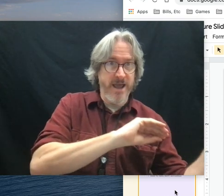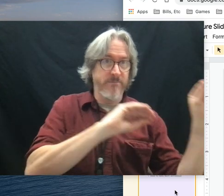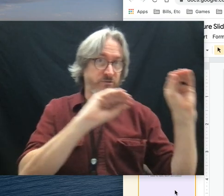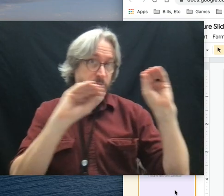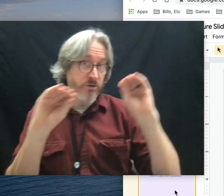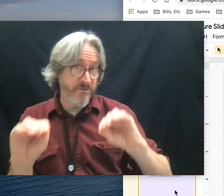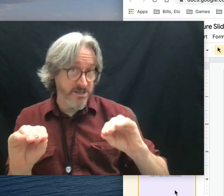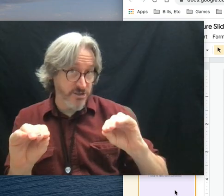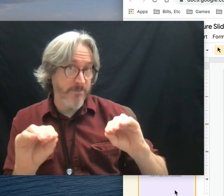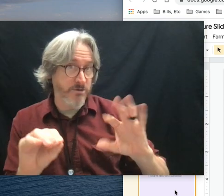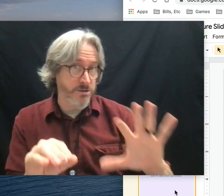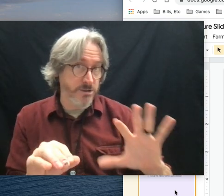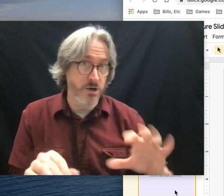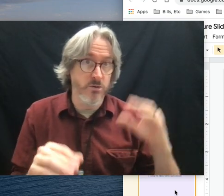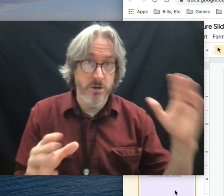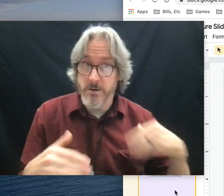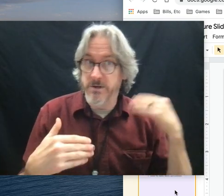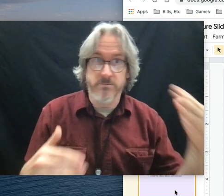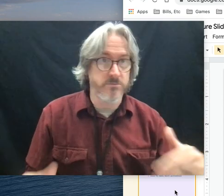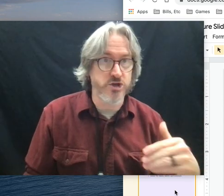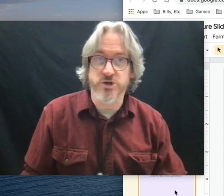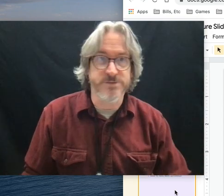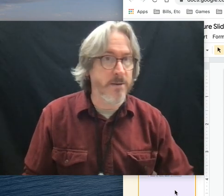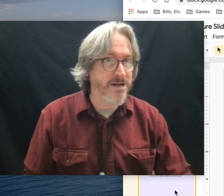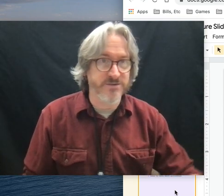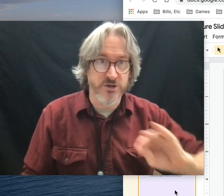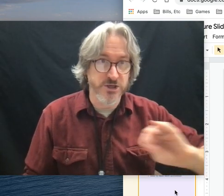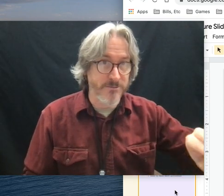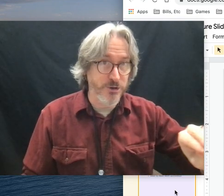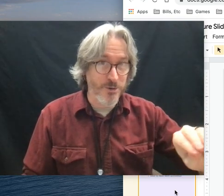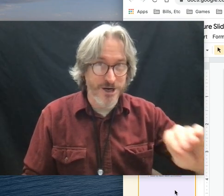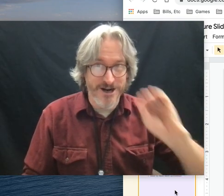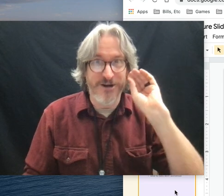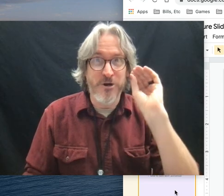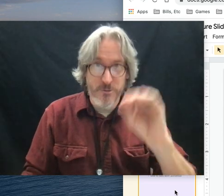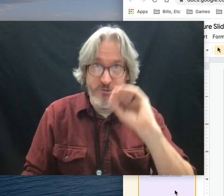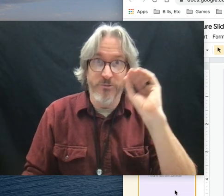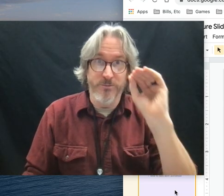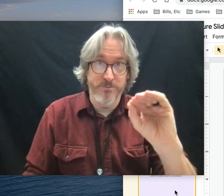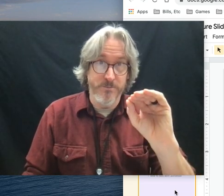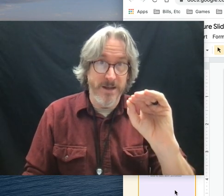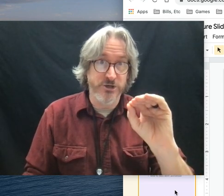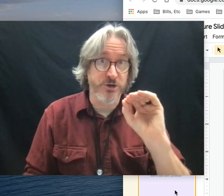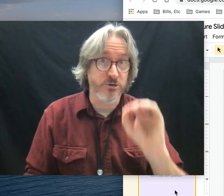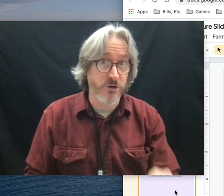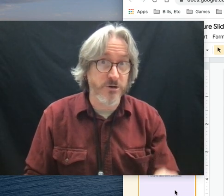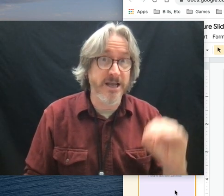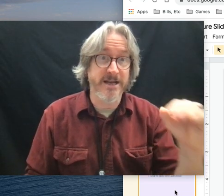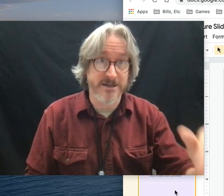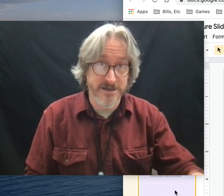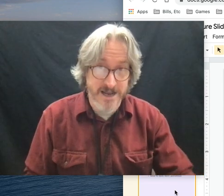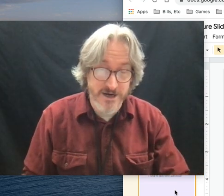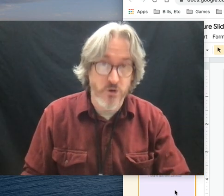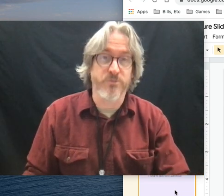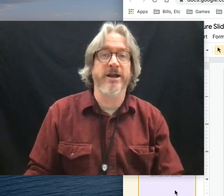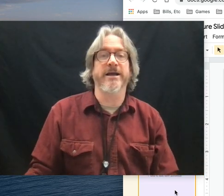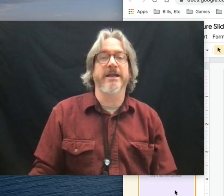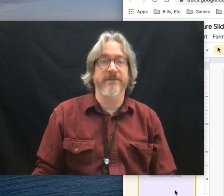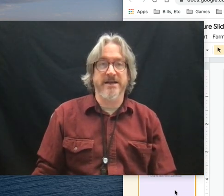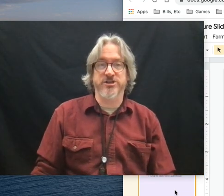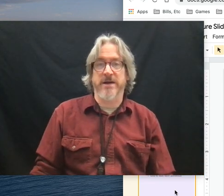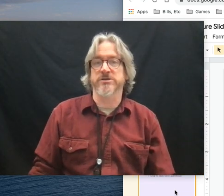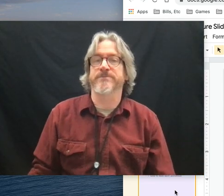incorporate vocab from previous chapters. So don't just memorize it for the chapter you're working on. Make sure you're learning it and